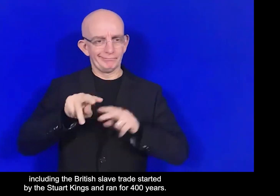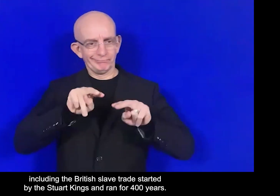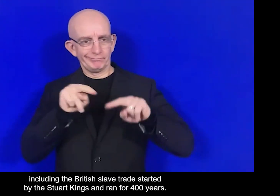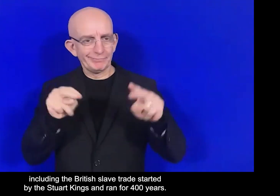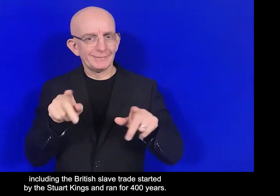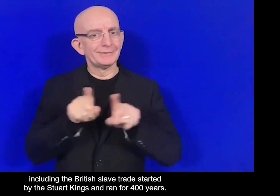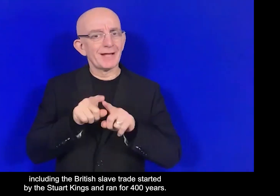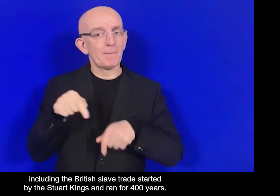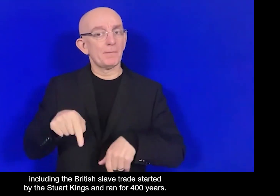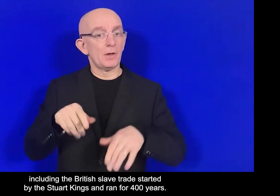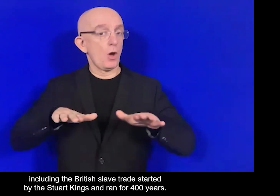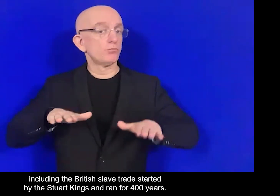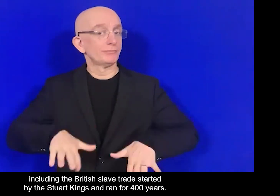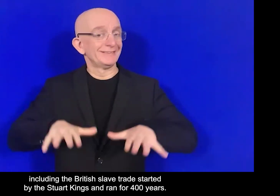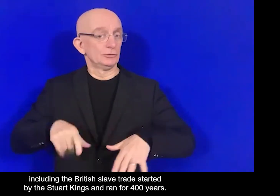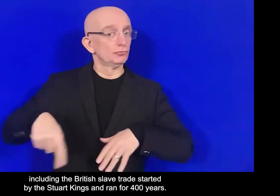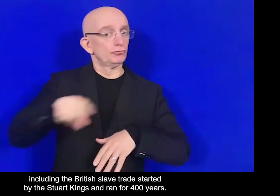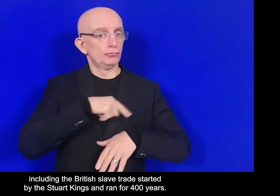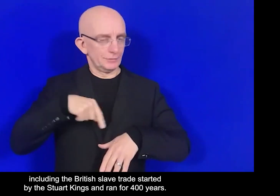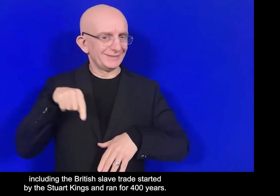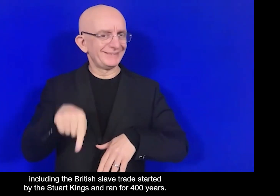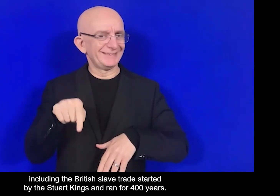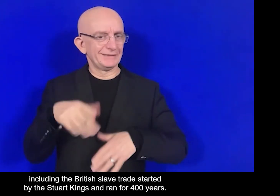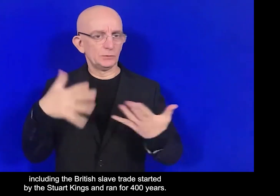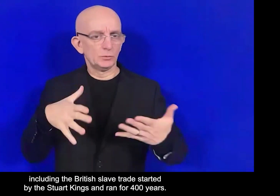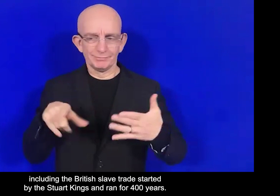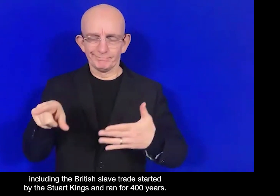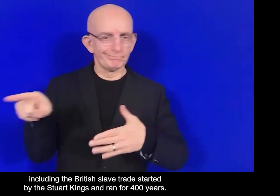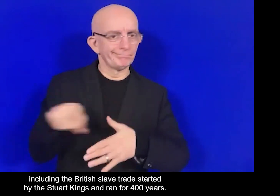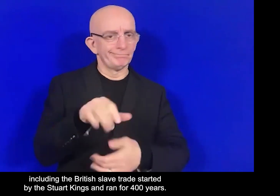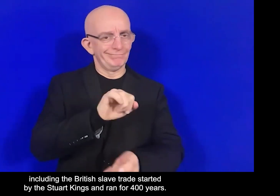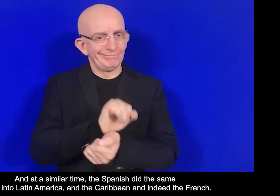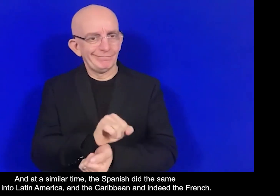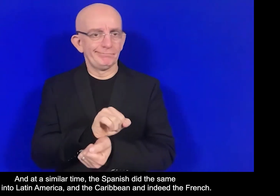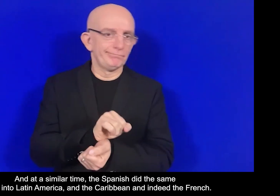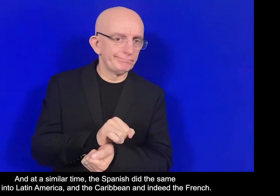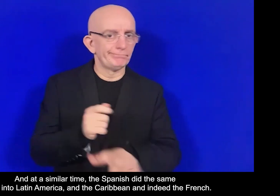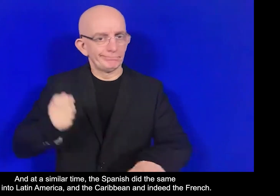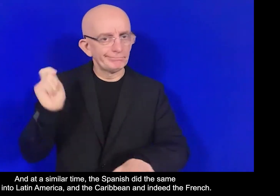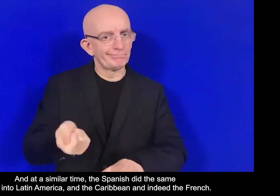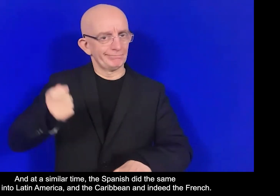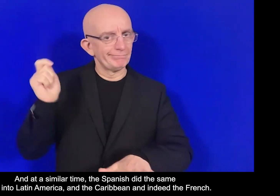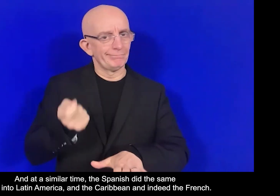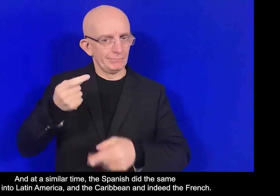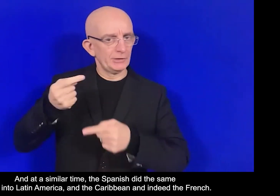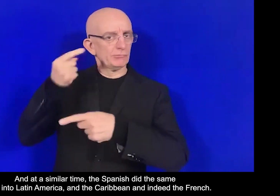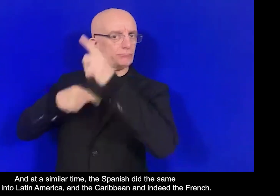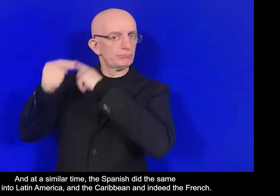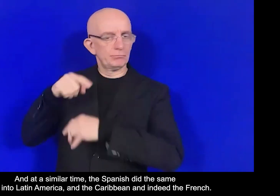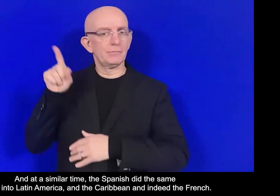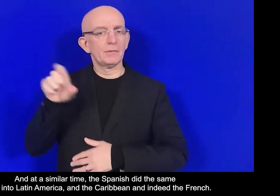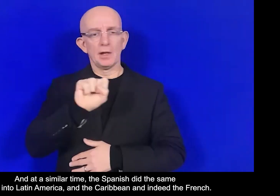kings and ran for 400 years. And at a similar